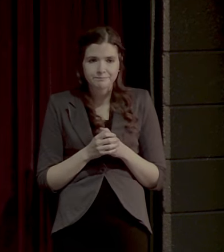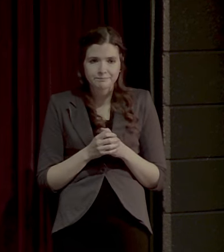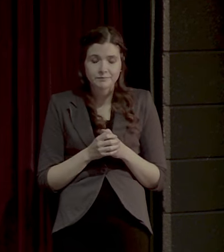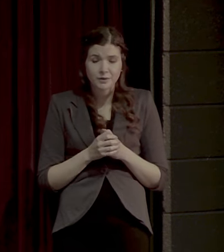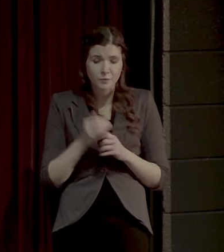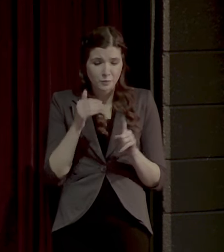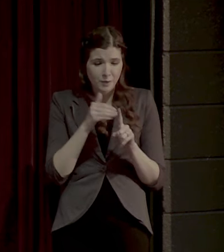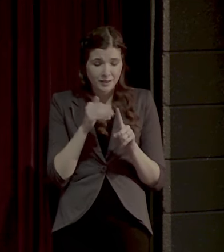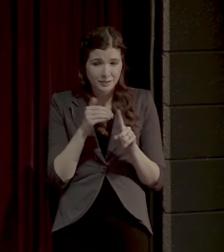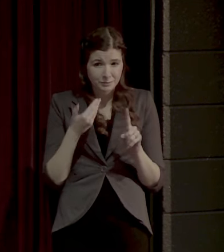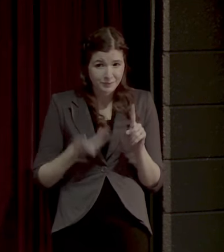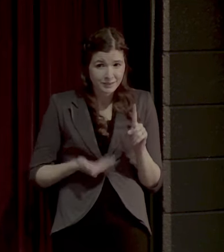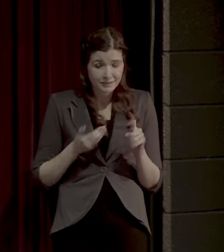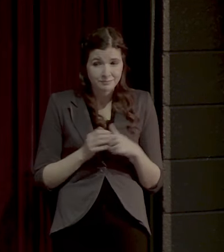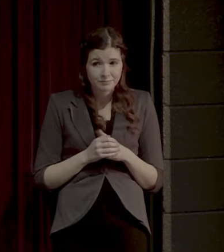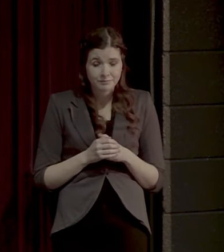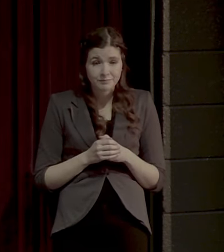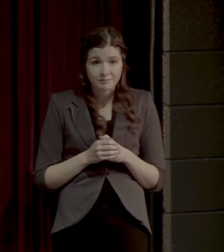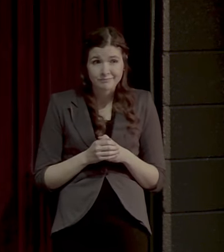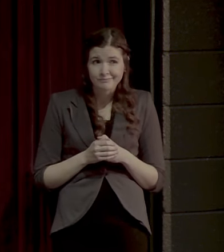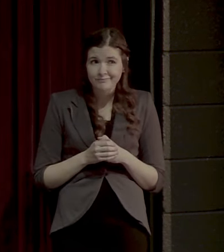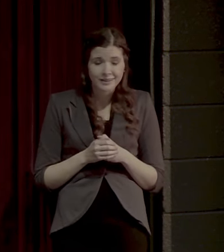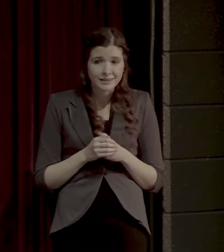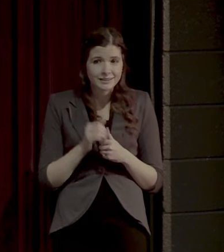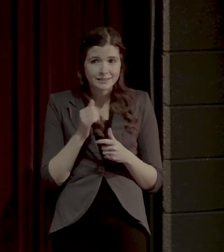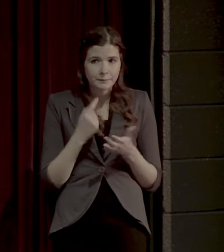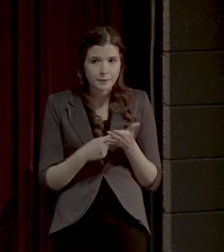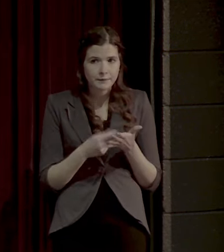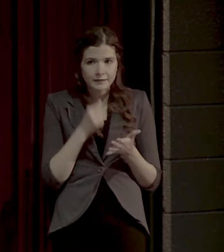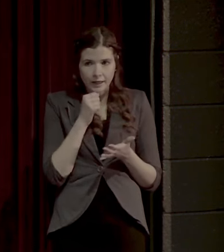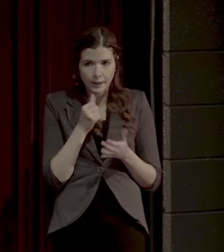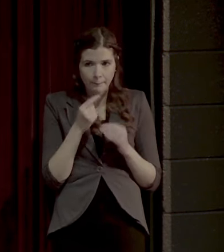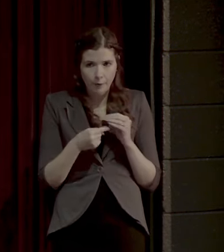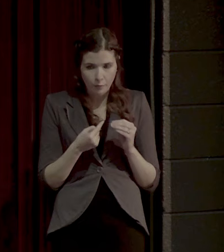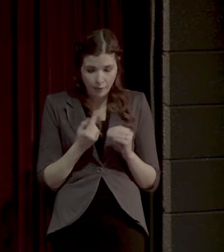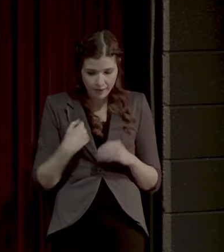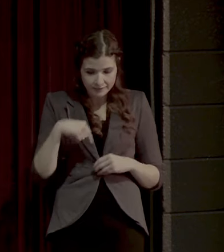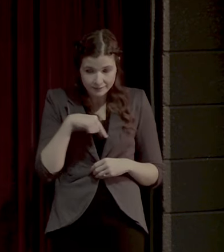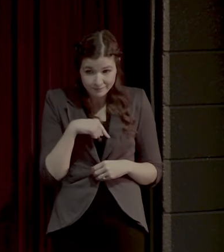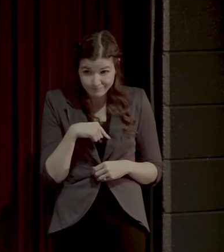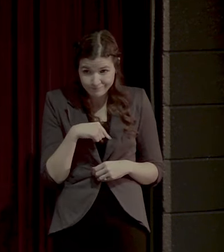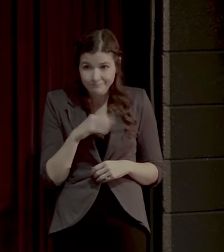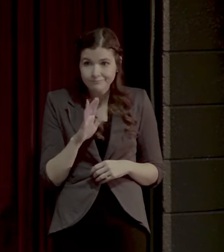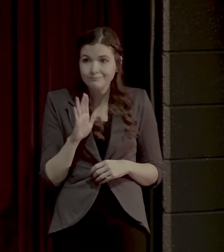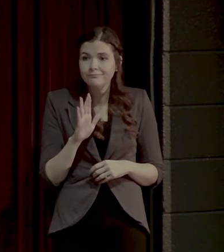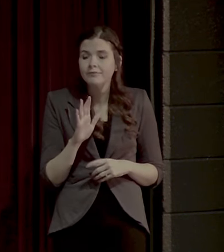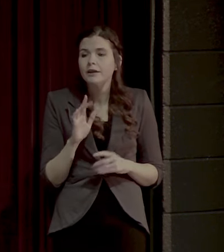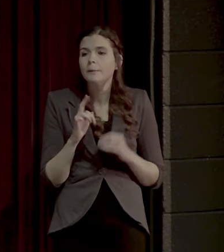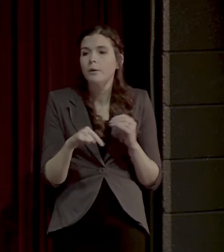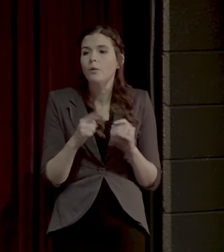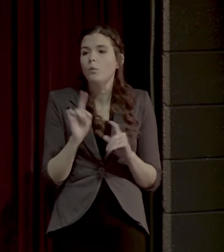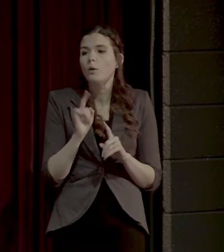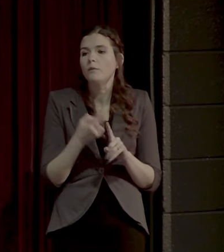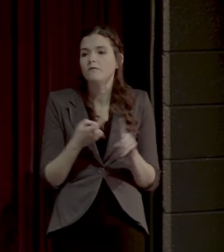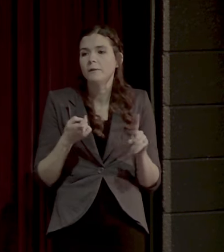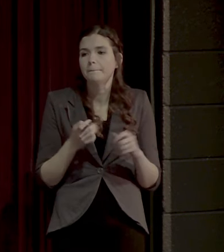me, sometimes it's not about us. Sometimes it's about where we come